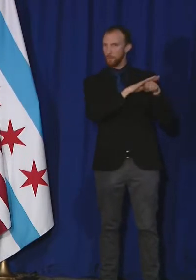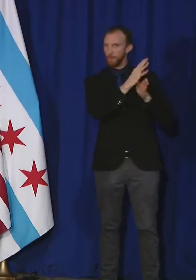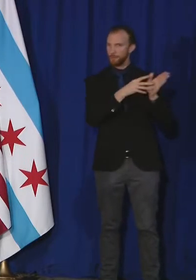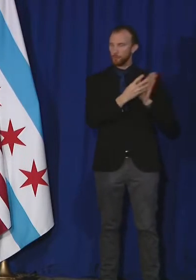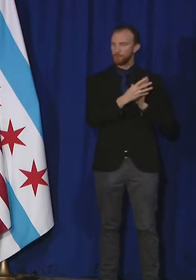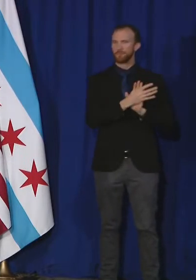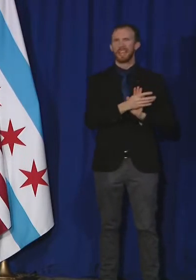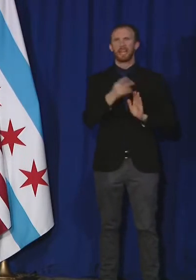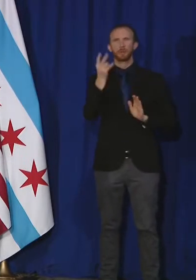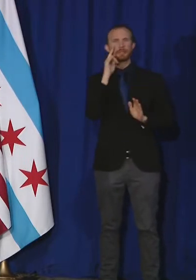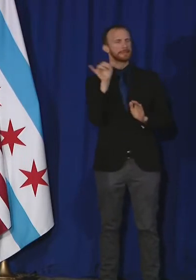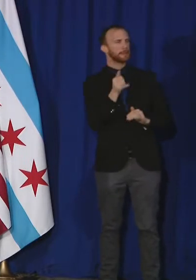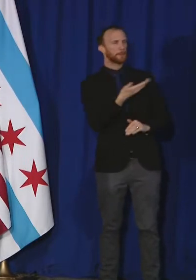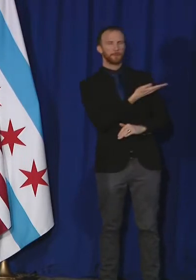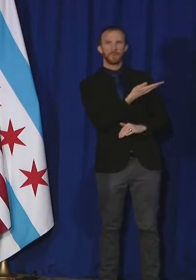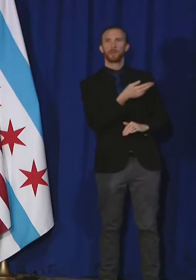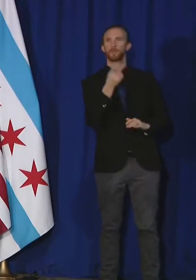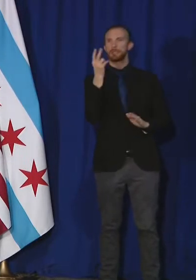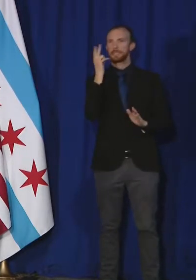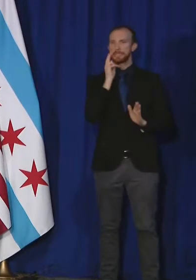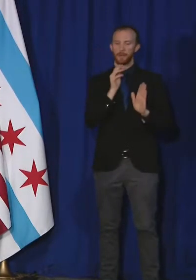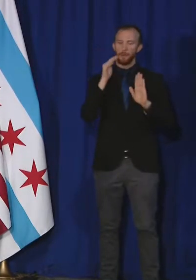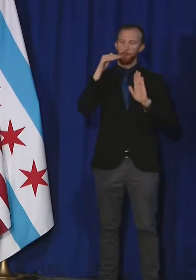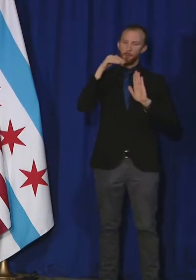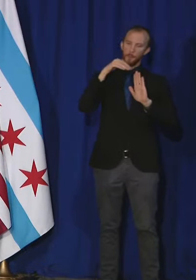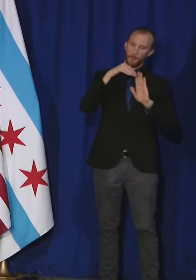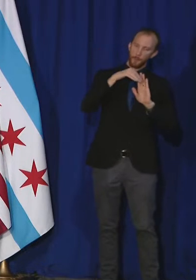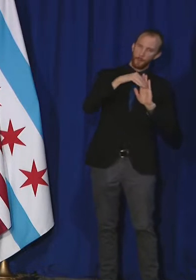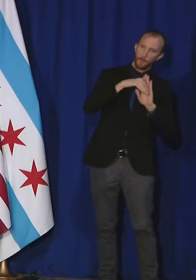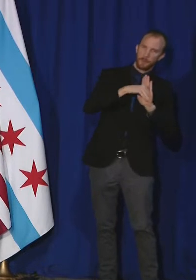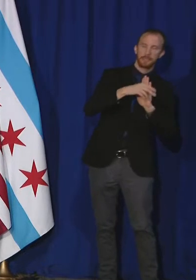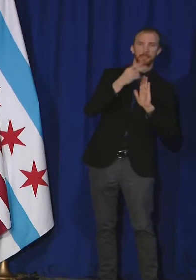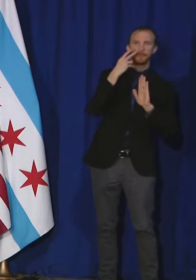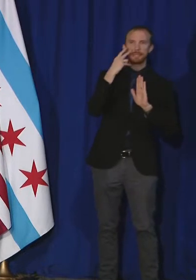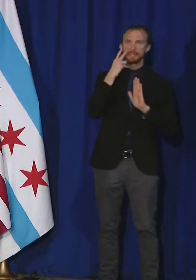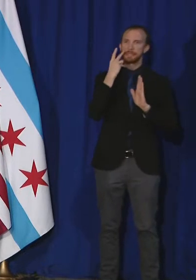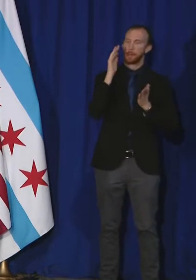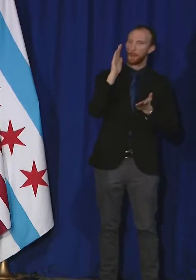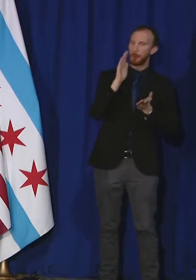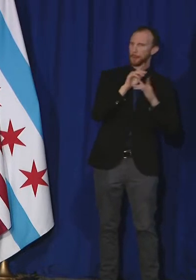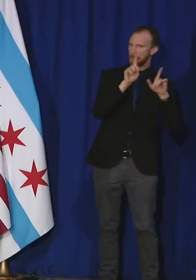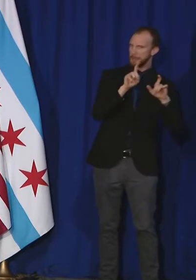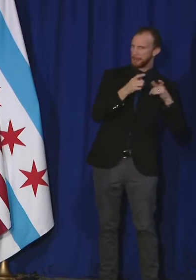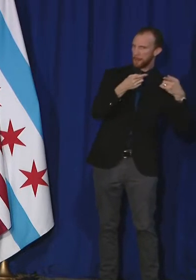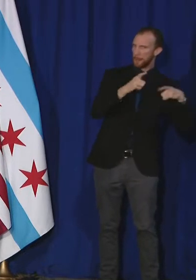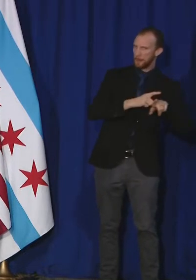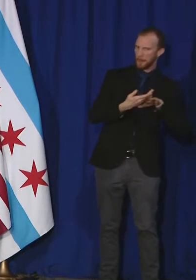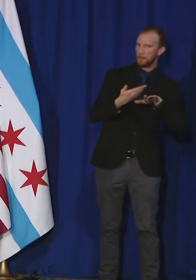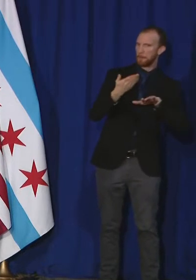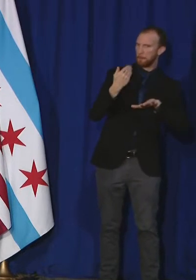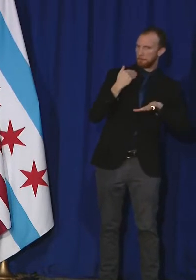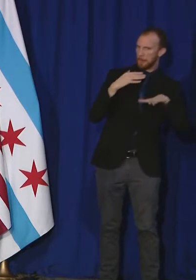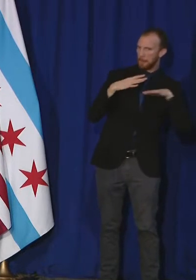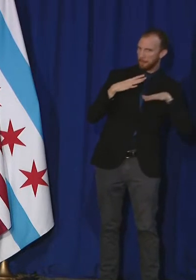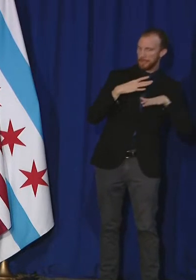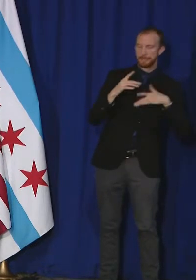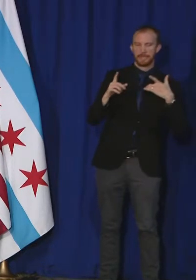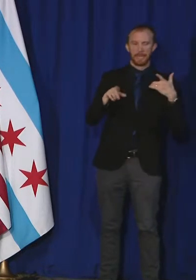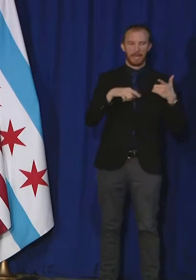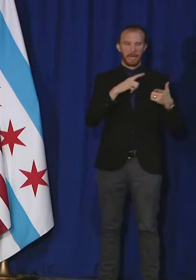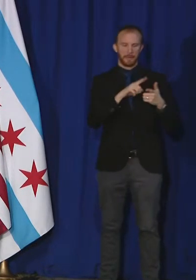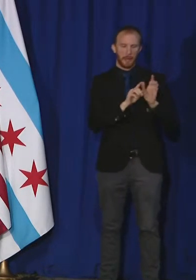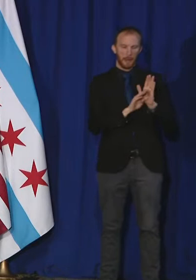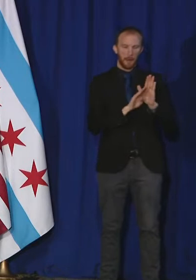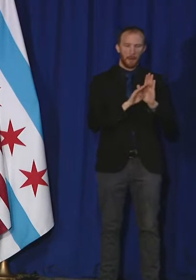see similarly here, we saw a dip with some lower testing over the holidays. That's come up, and then just